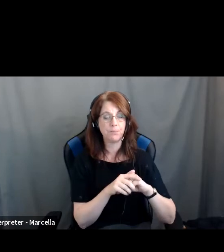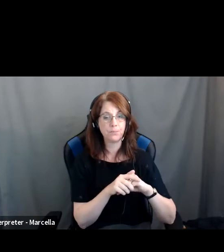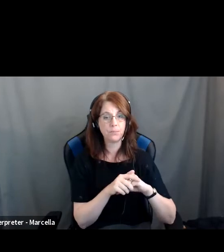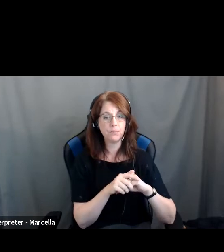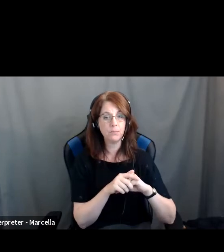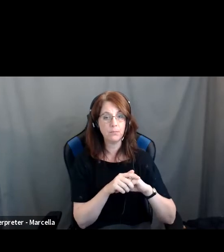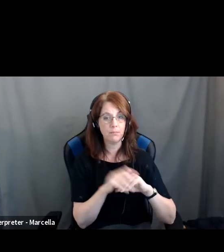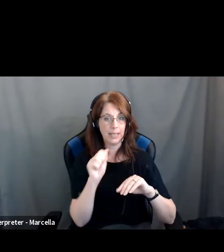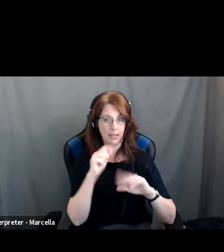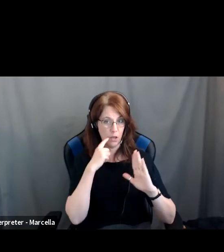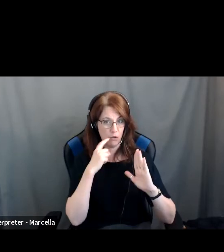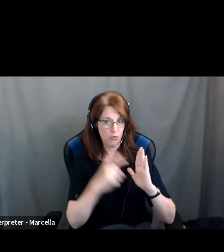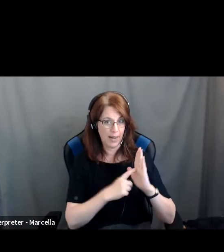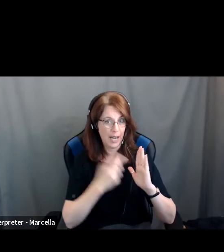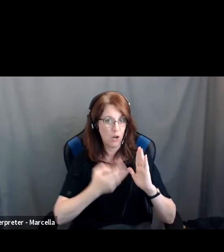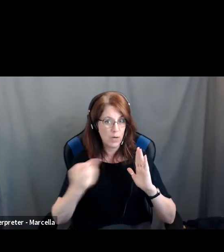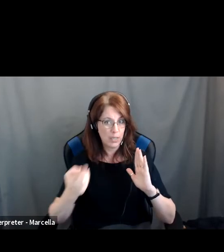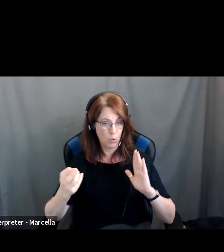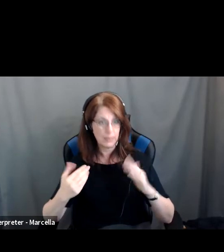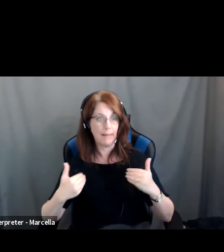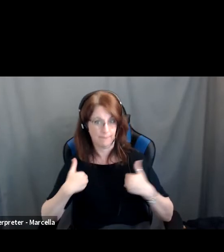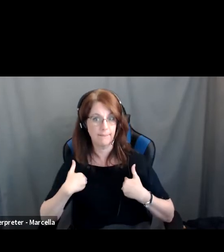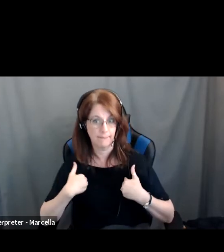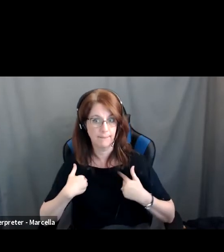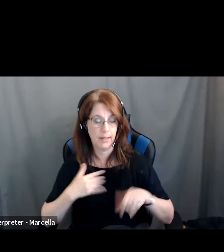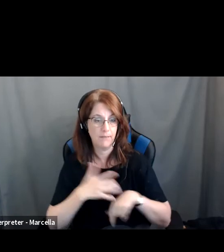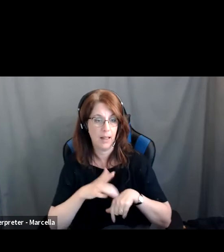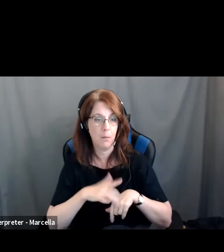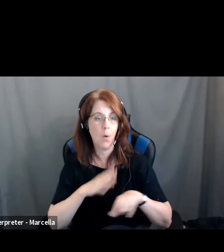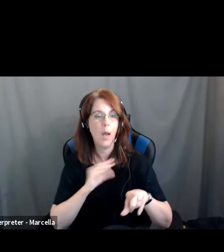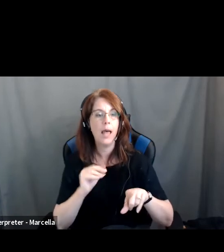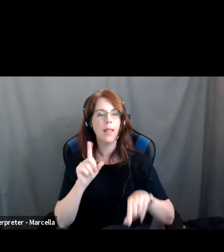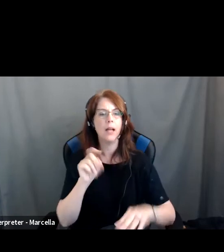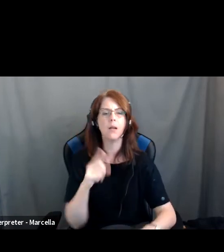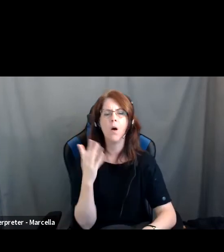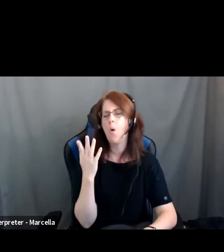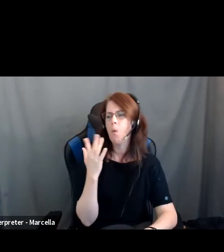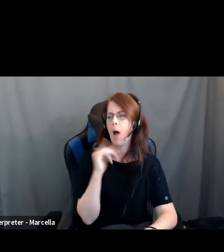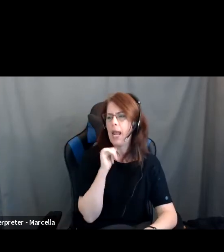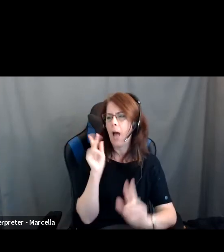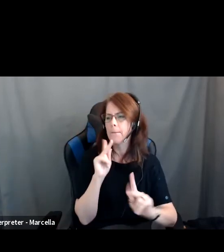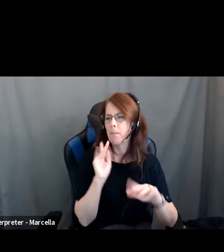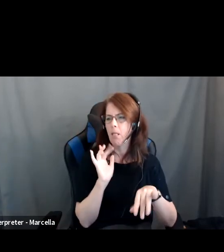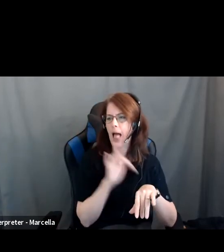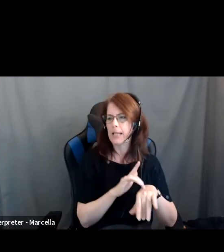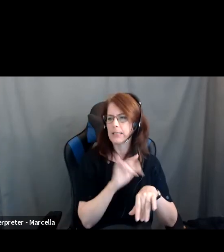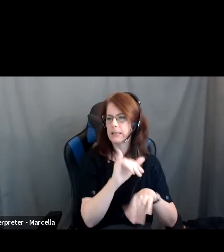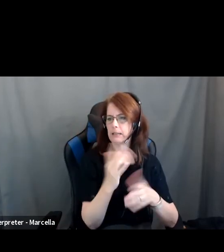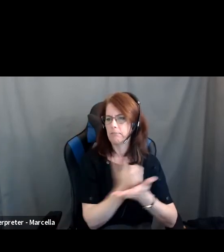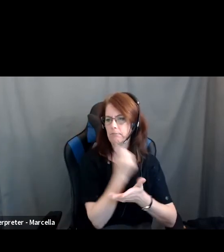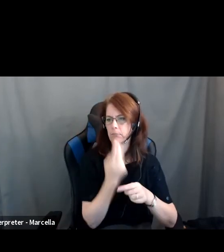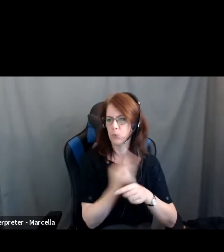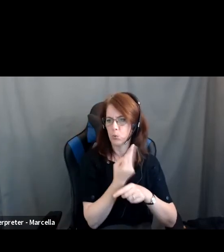to recognize that resources are available, and then ask the question of, well, why aren't people accessing them? Or are they